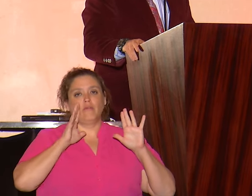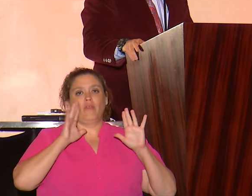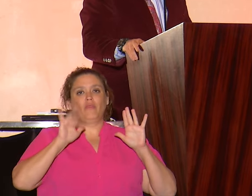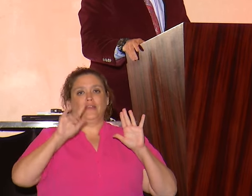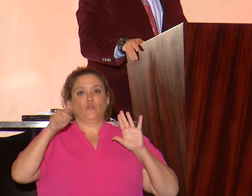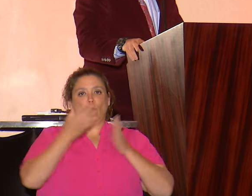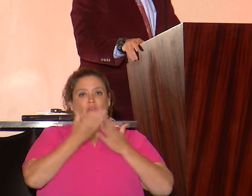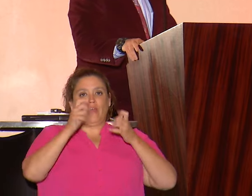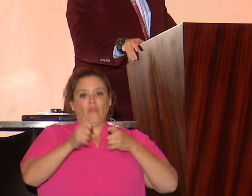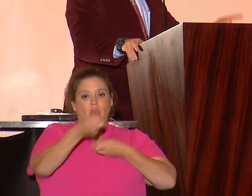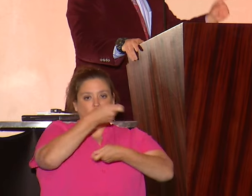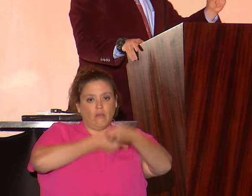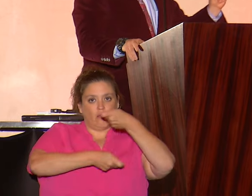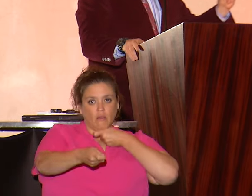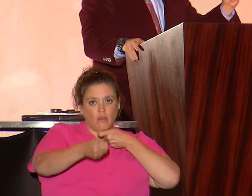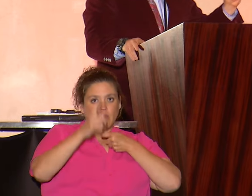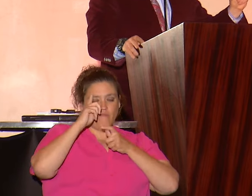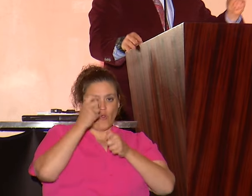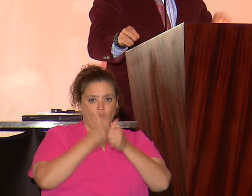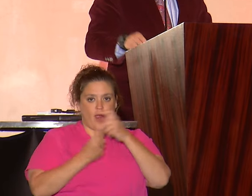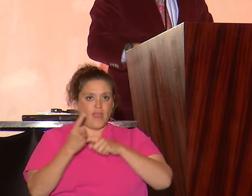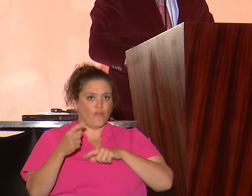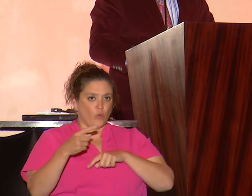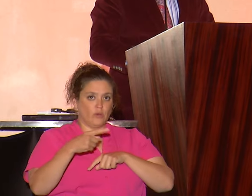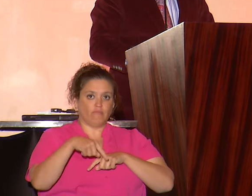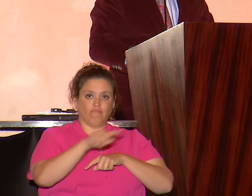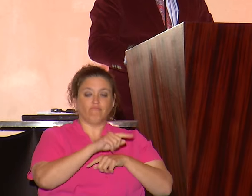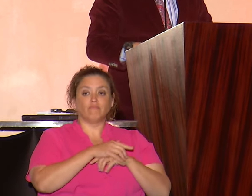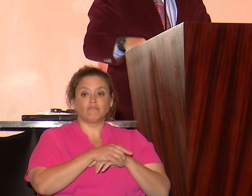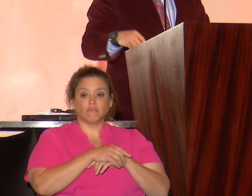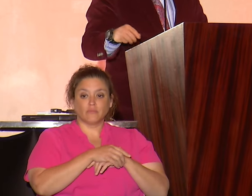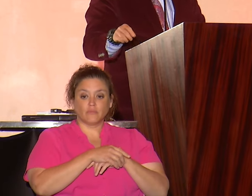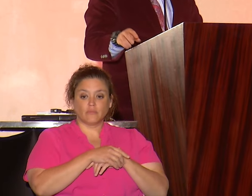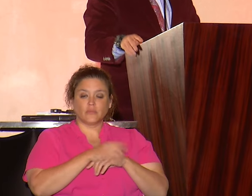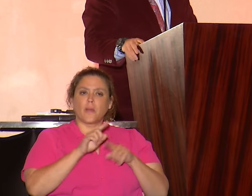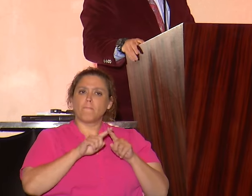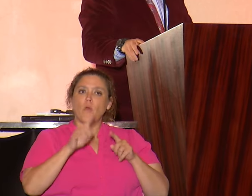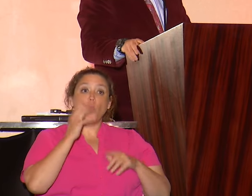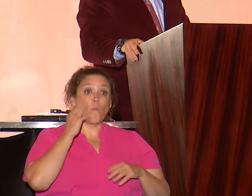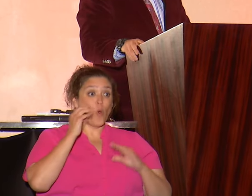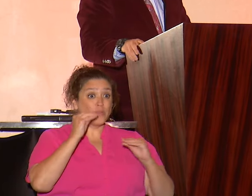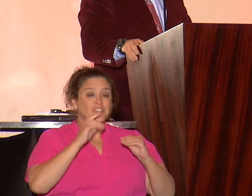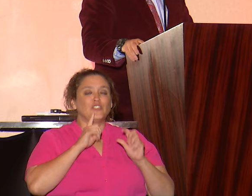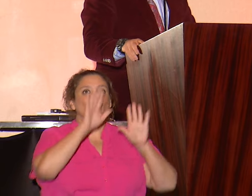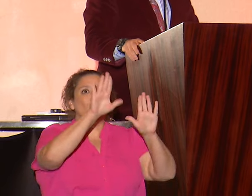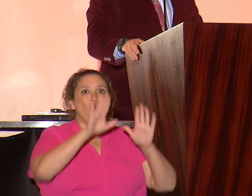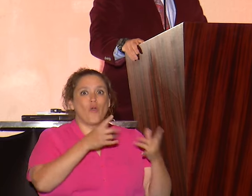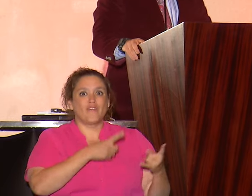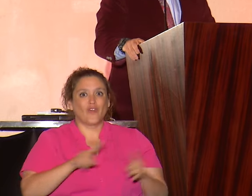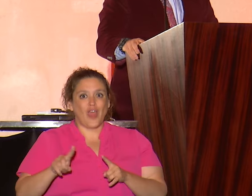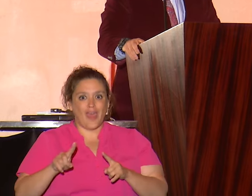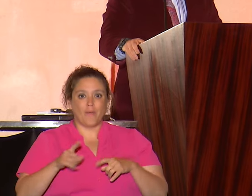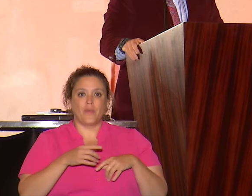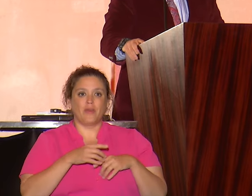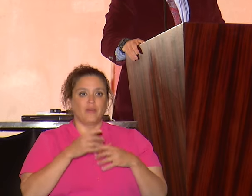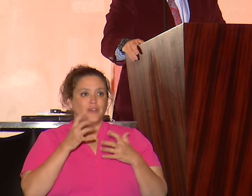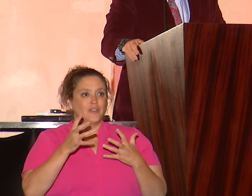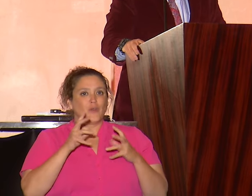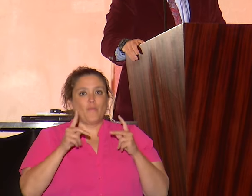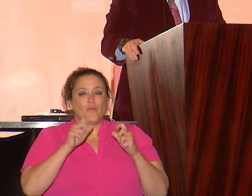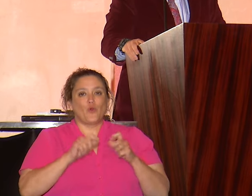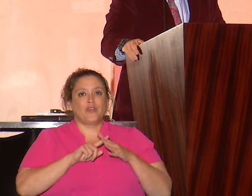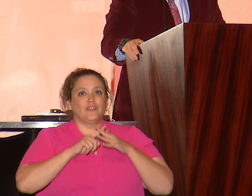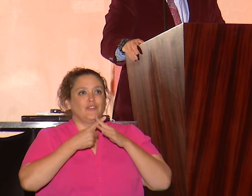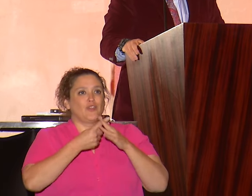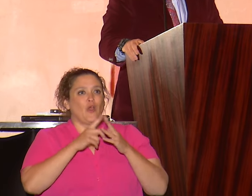Eve. Yet the Mormons teach that the fall was a wonderful event, enabling humans to embark on a personal path